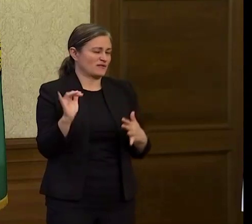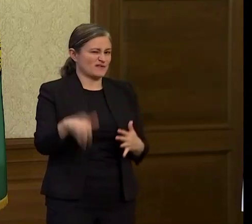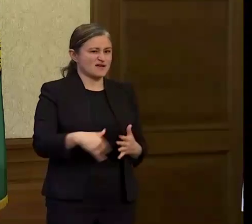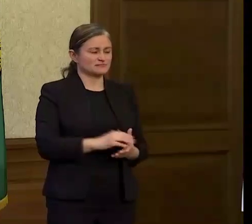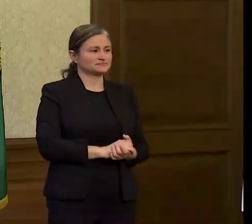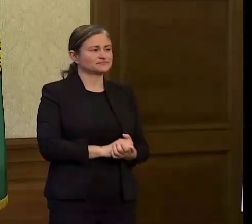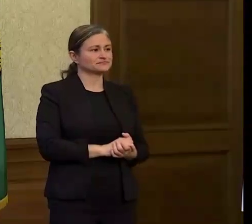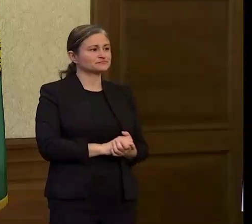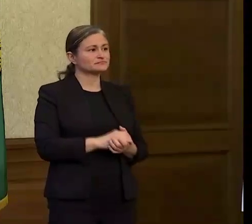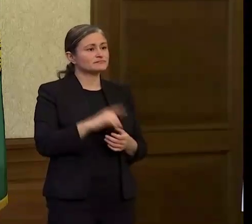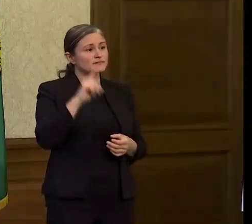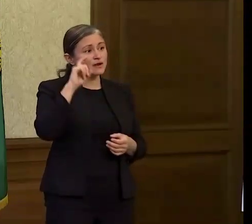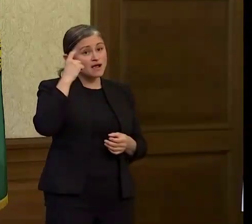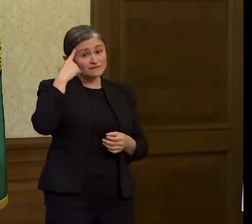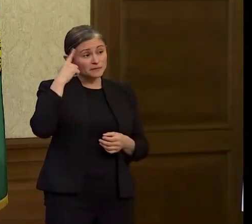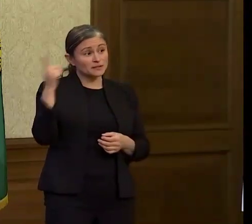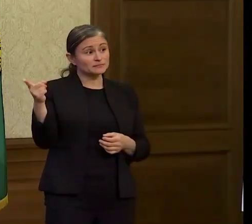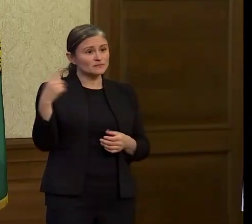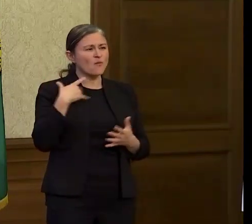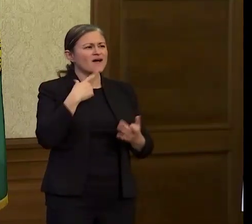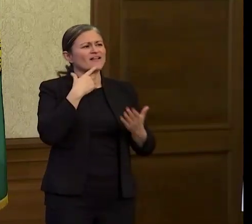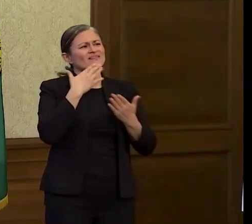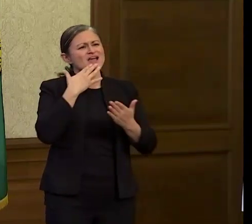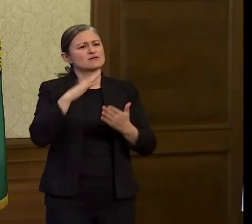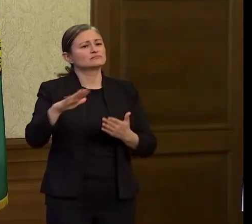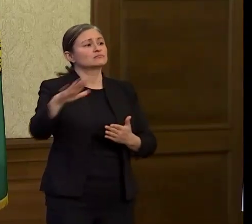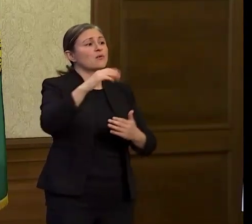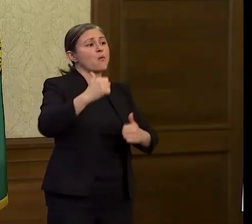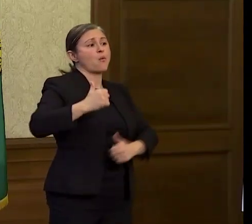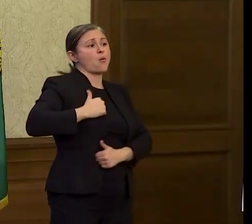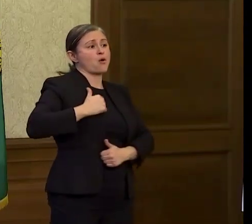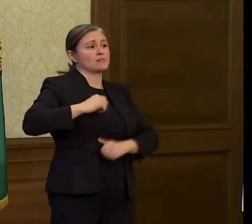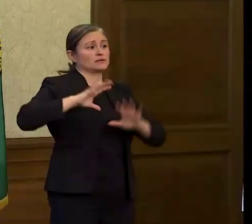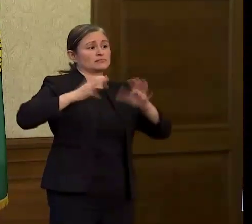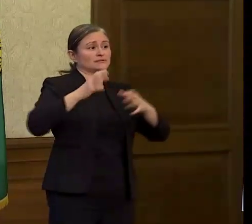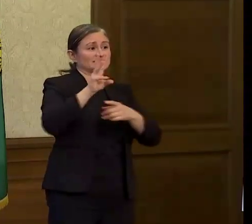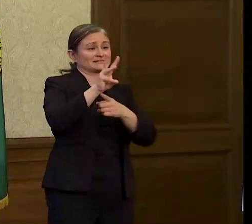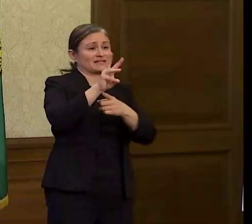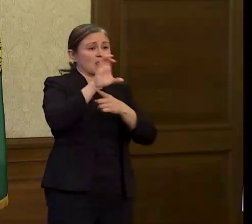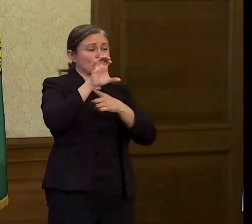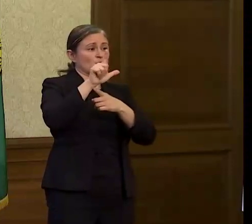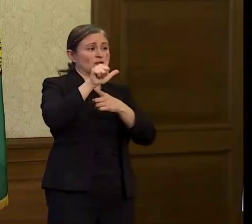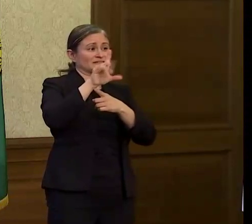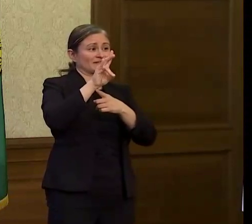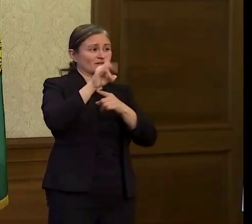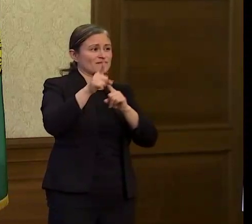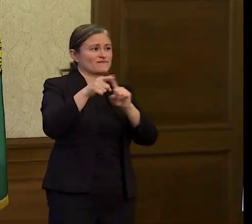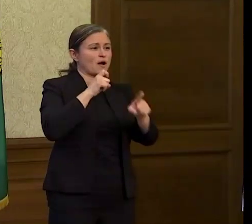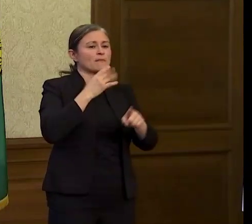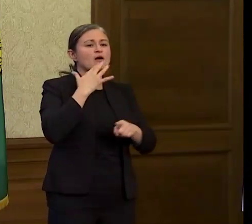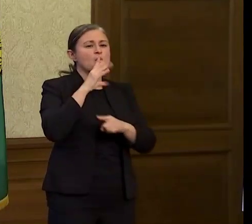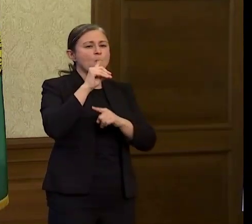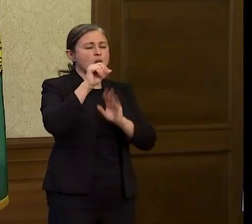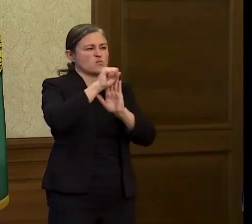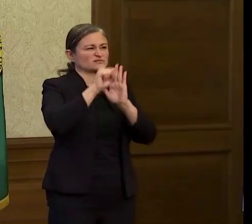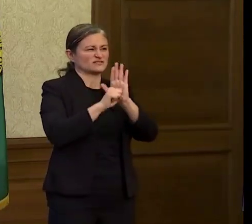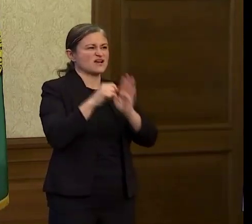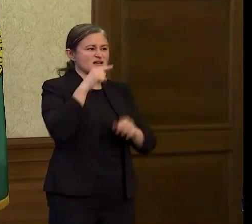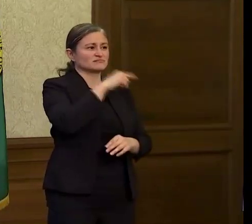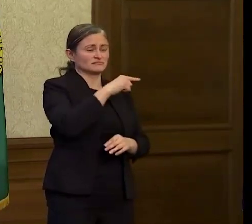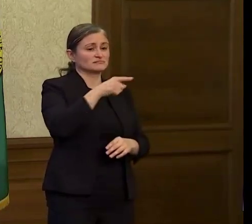Colorado, the U.S. Army, who are setting up the field hospital in CenturyLink Field too. That's been very important. We also